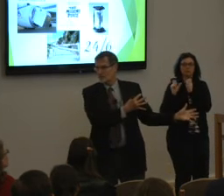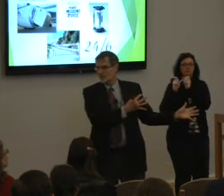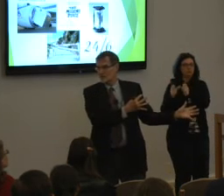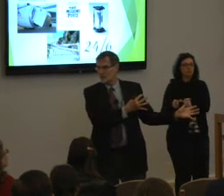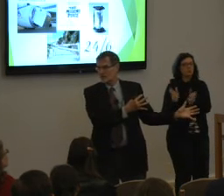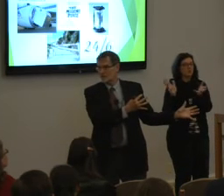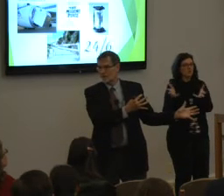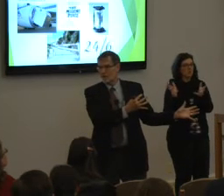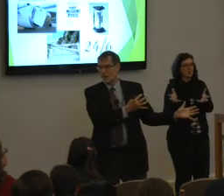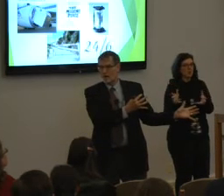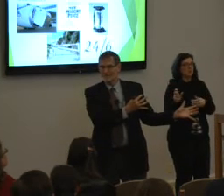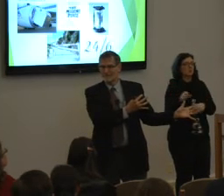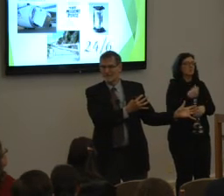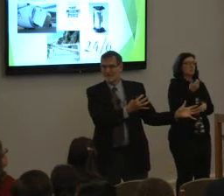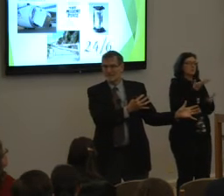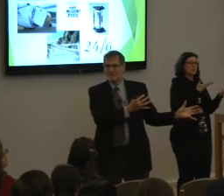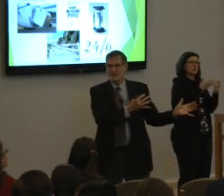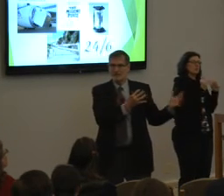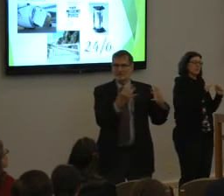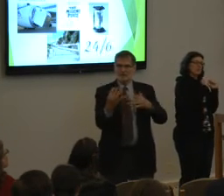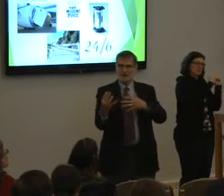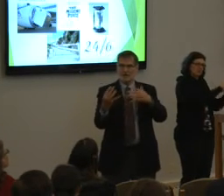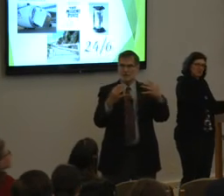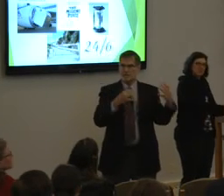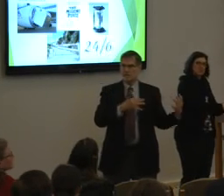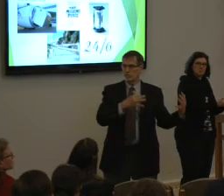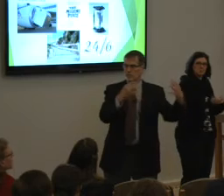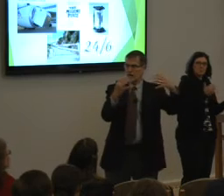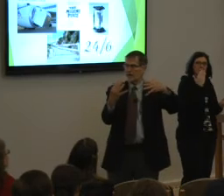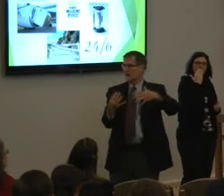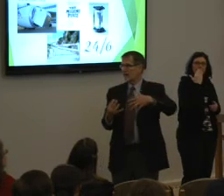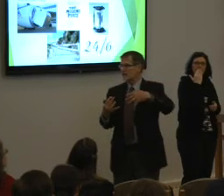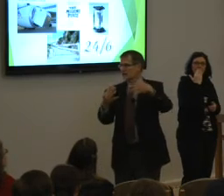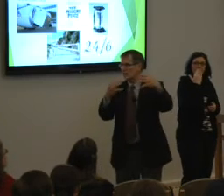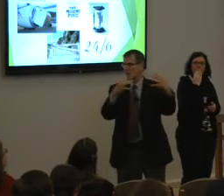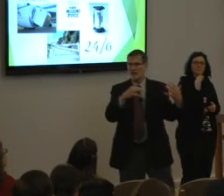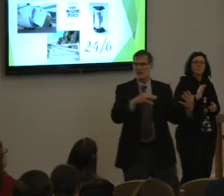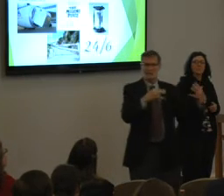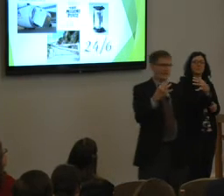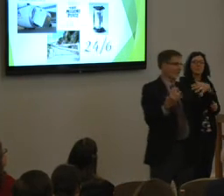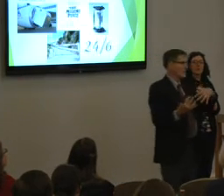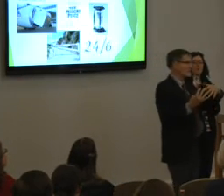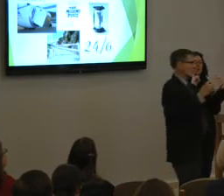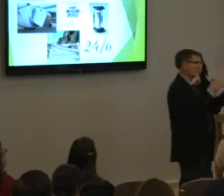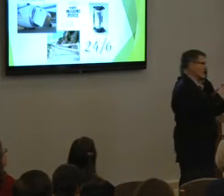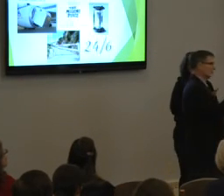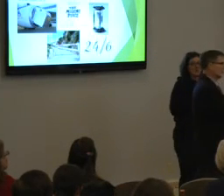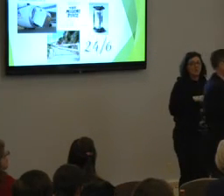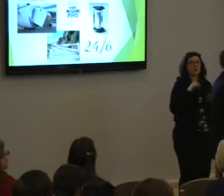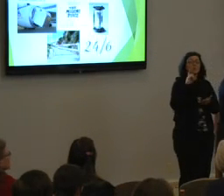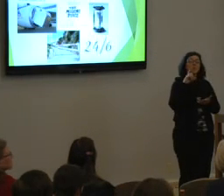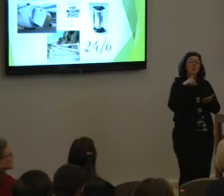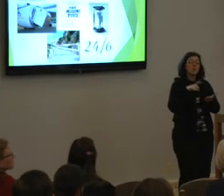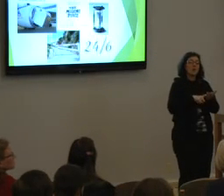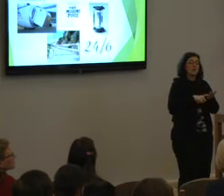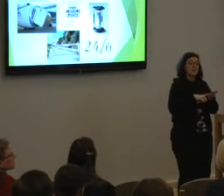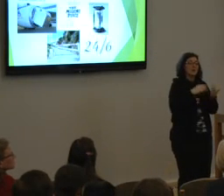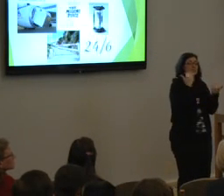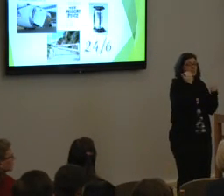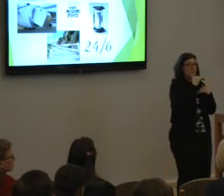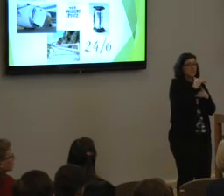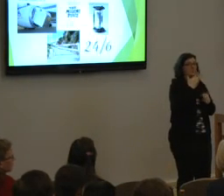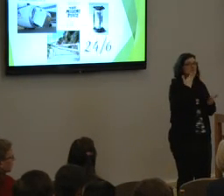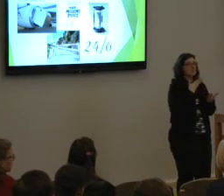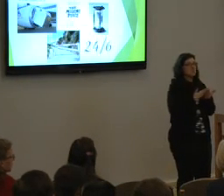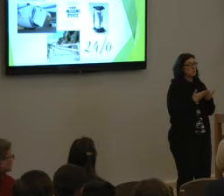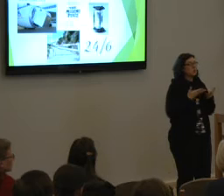so the rest of the service can go on. And, you know, recognizing and working with the limits in kind of a artful kind